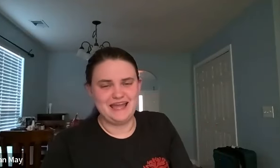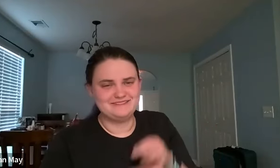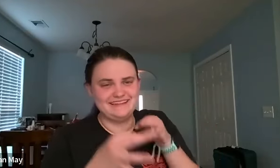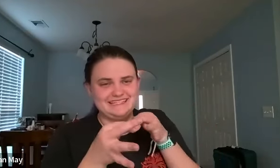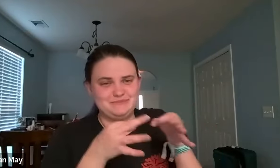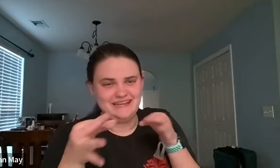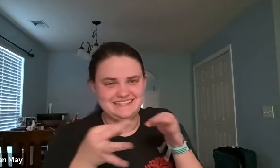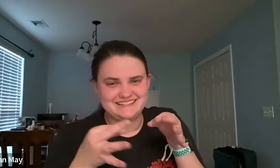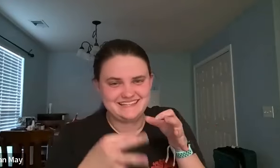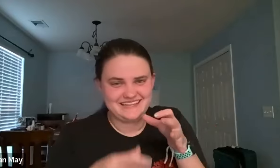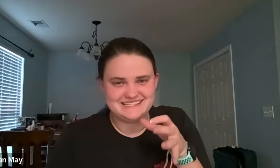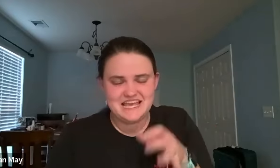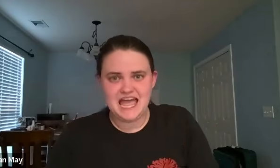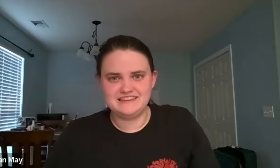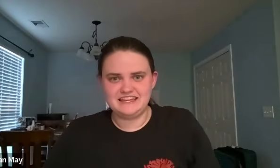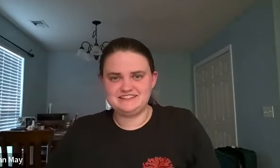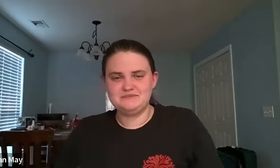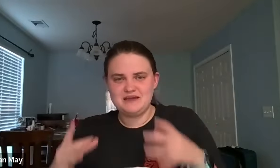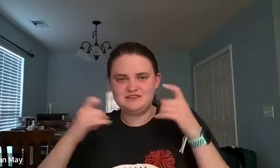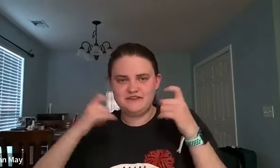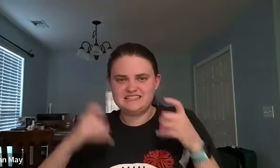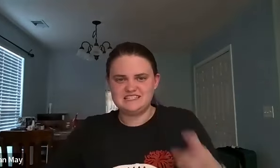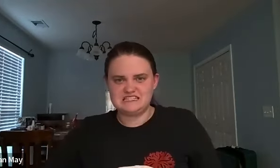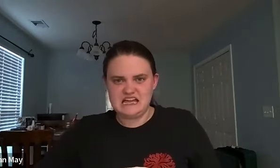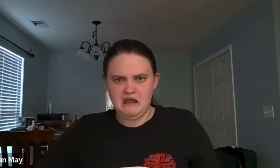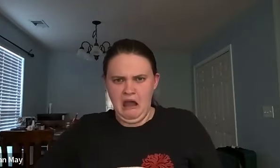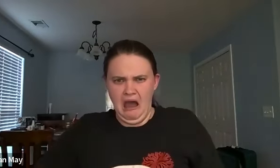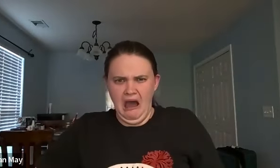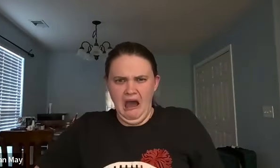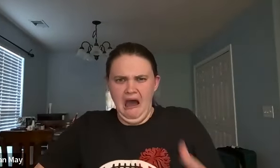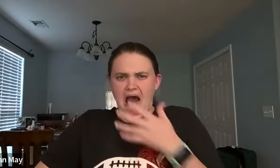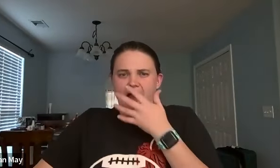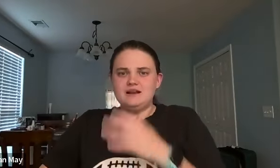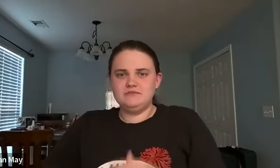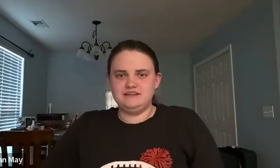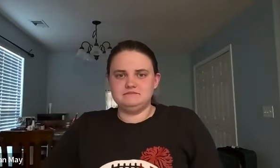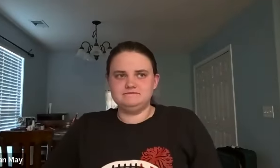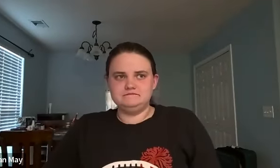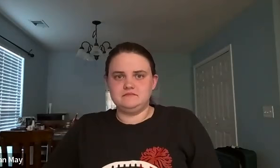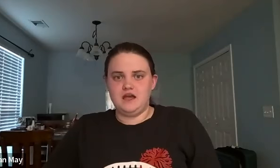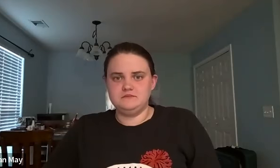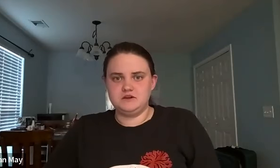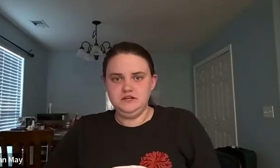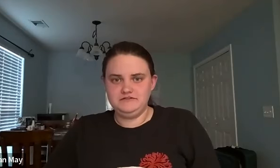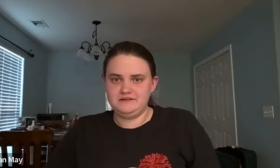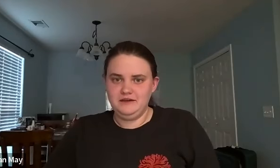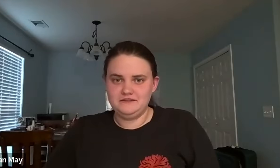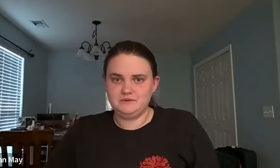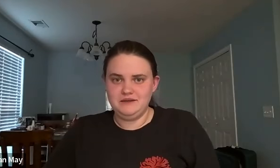have to like explain it to the kids. And like sometimes their faces was like, and I'm like, I'm sorry you found out this way,